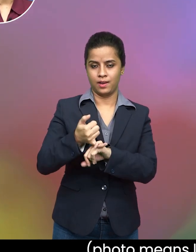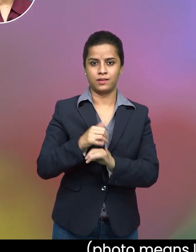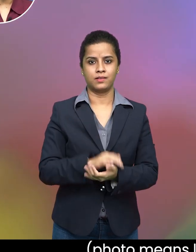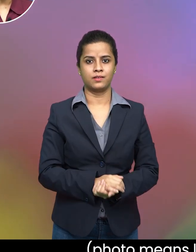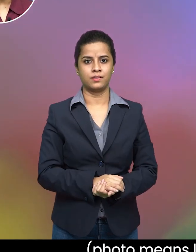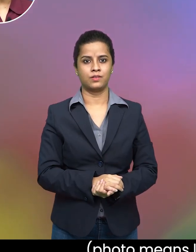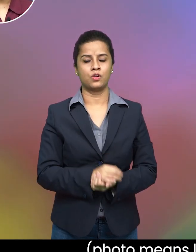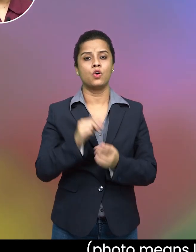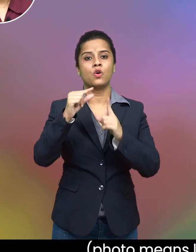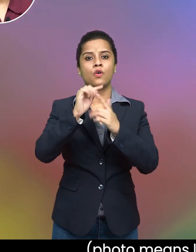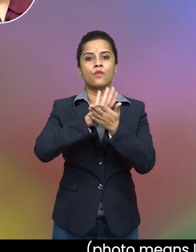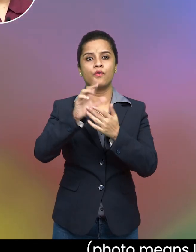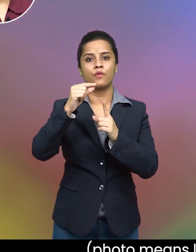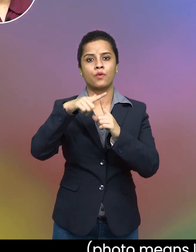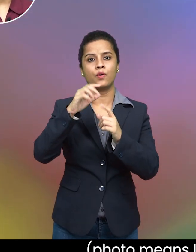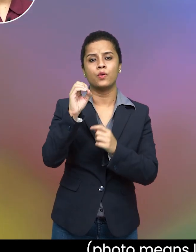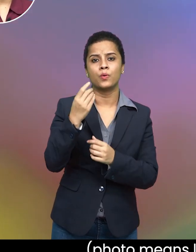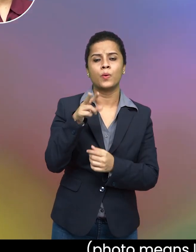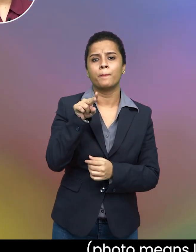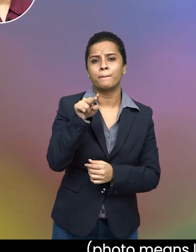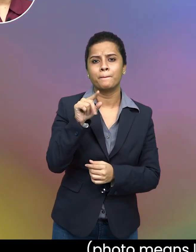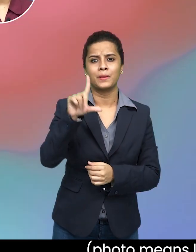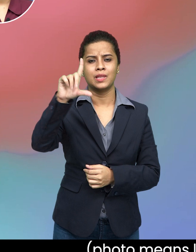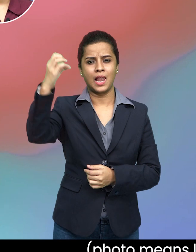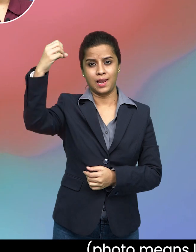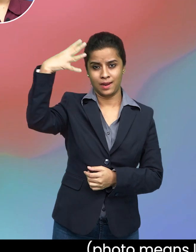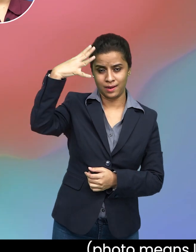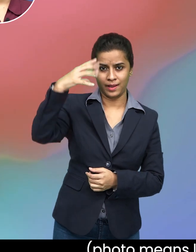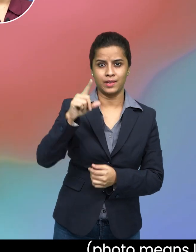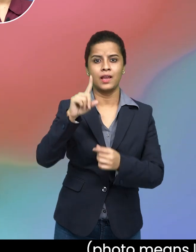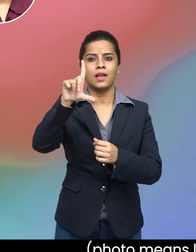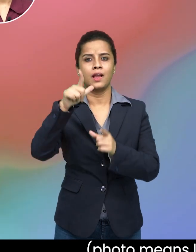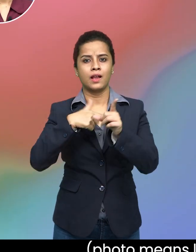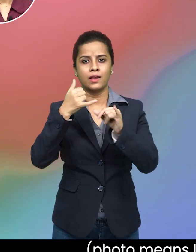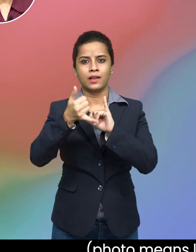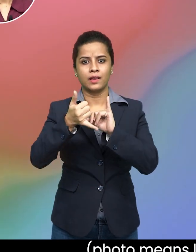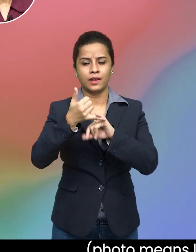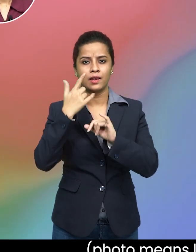Photo means light, lysis means breaking.